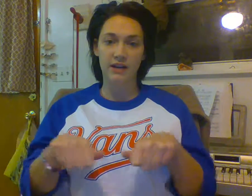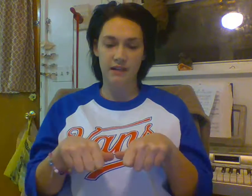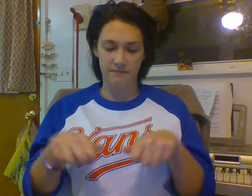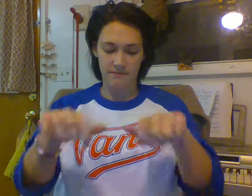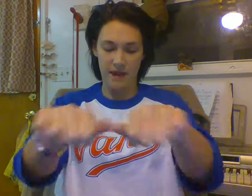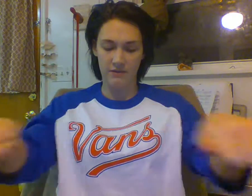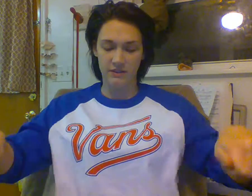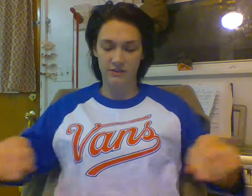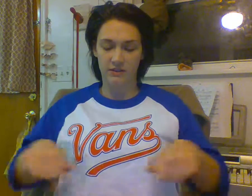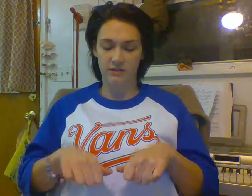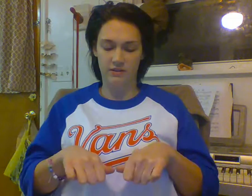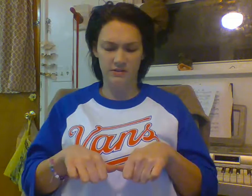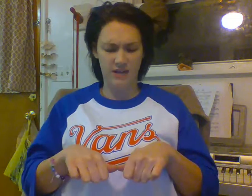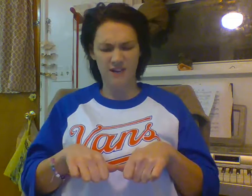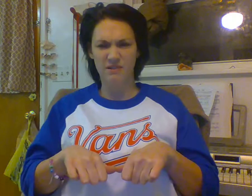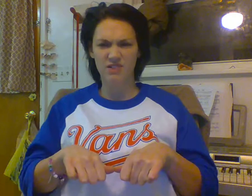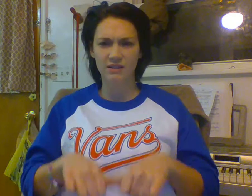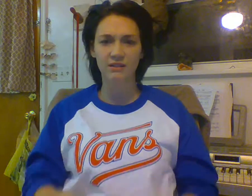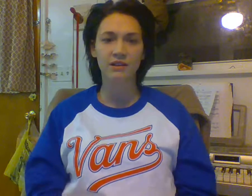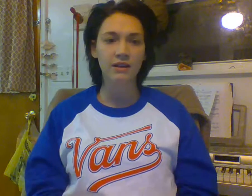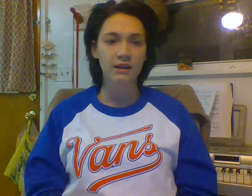Kind of backward circular kind of motion.